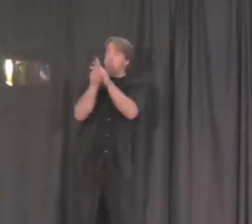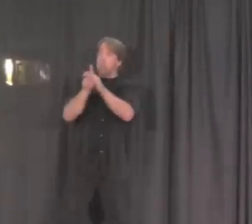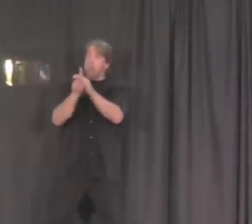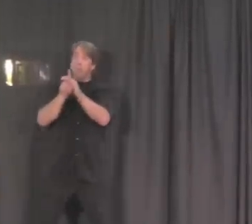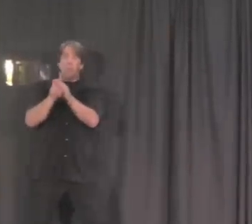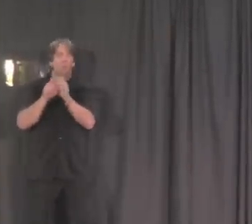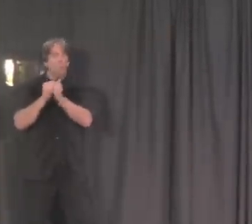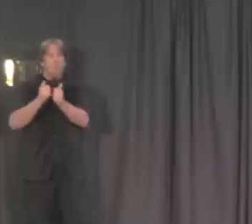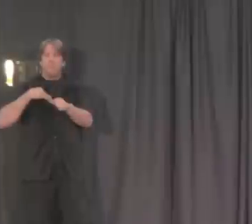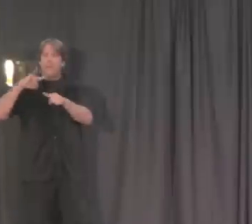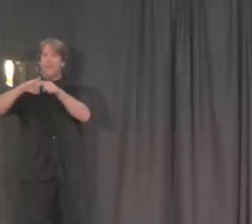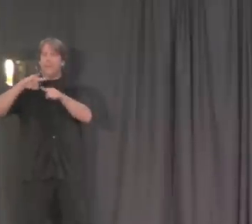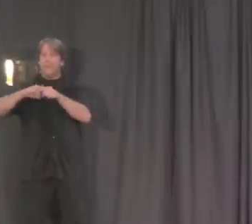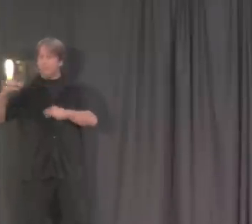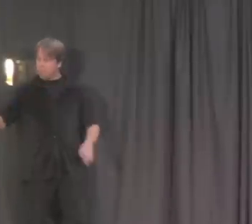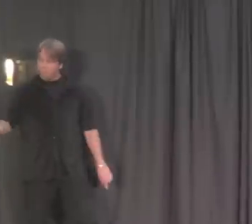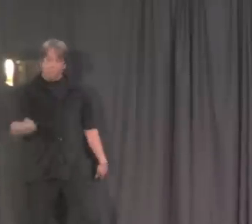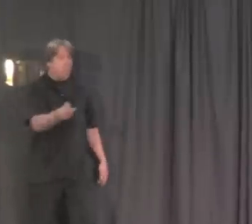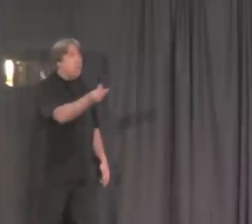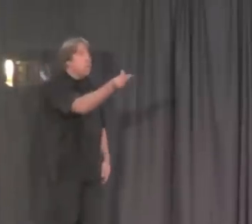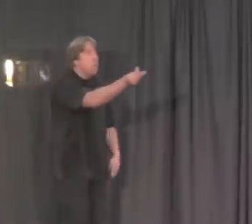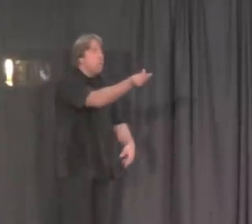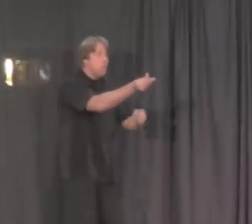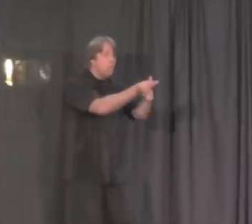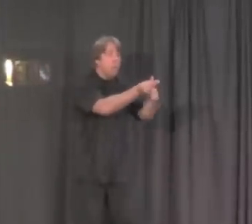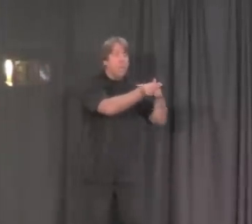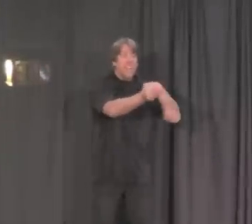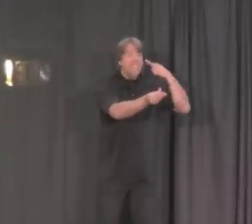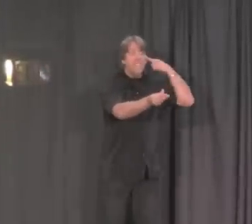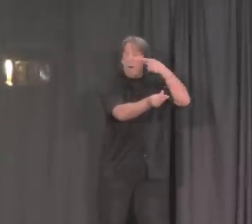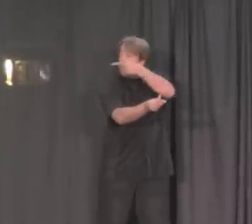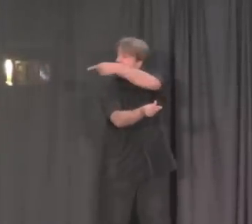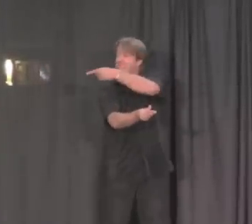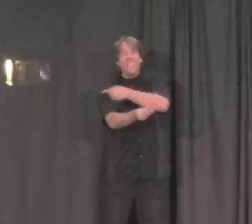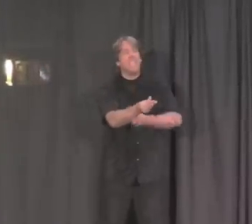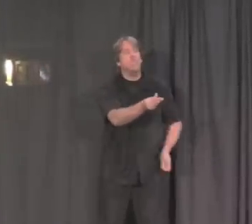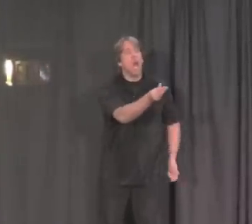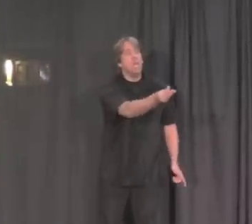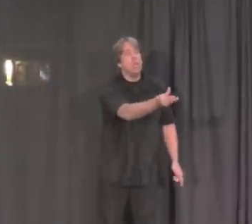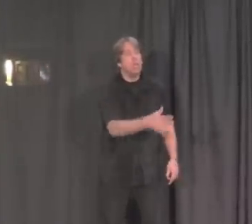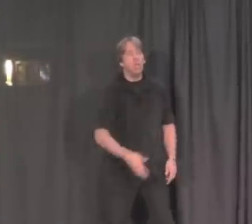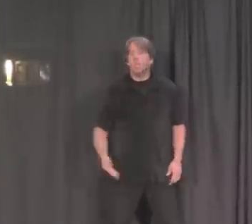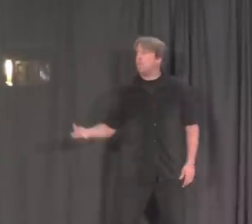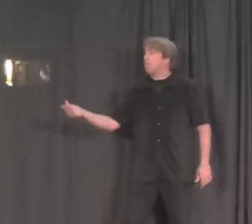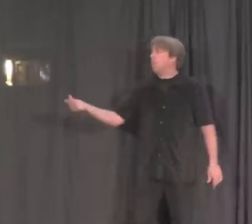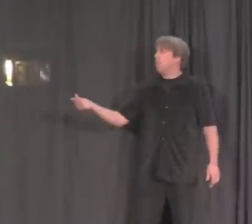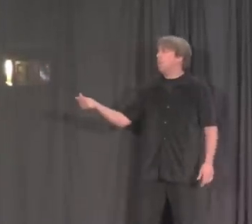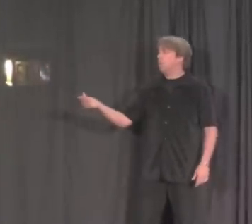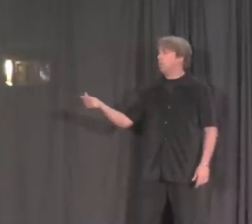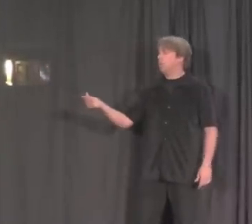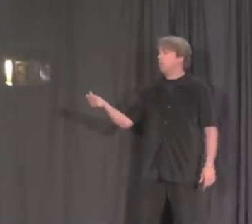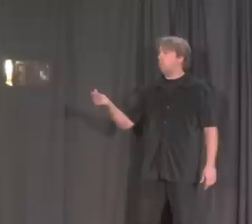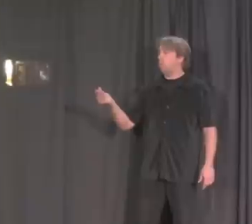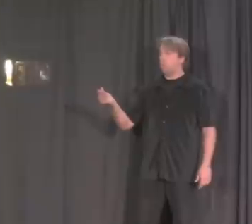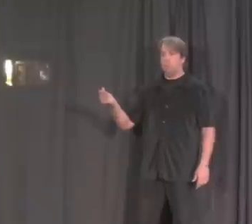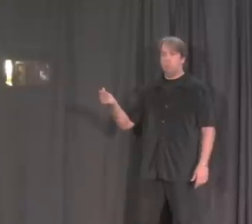The hearing man came back, and he handed me my cigarettes. I found this over there.